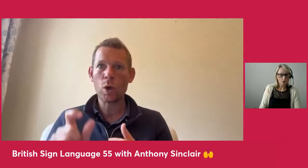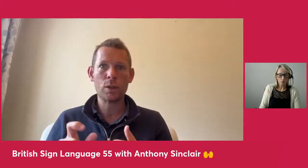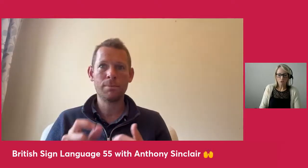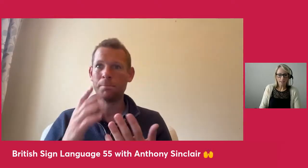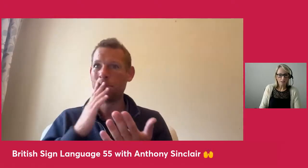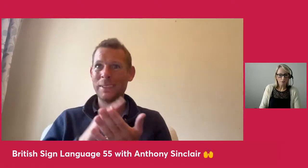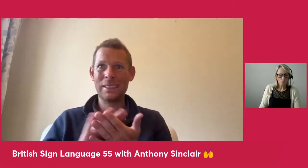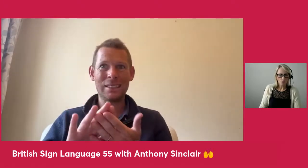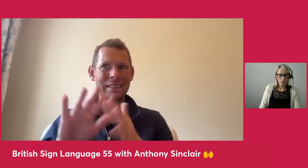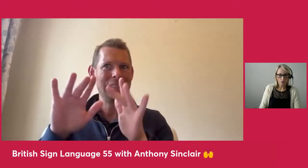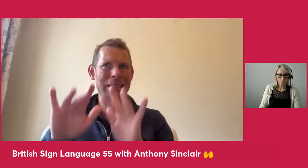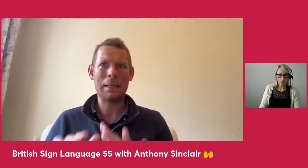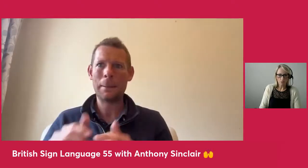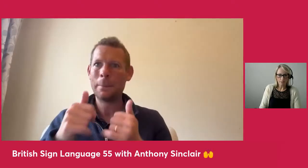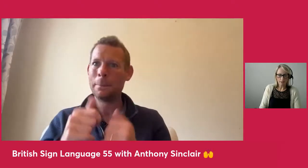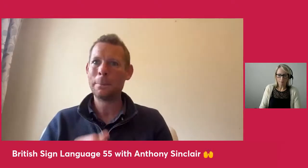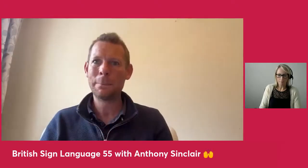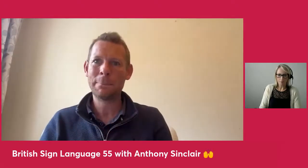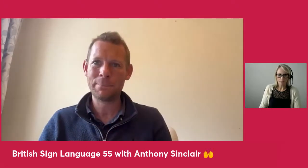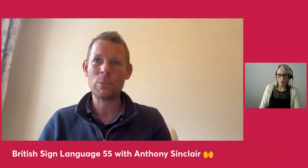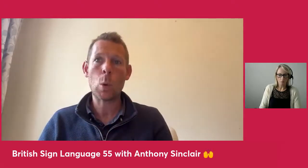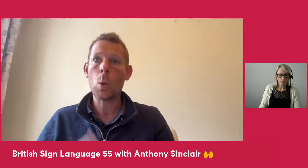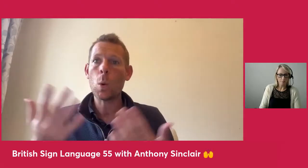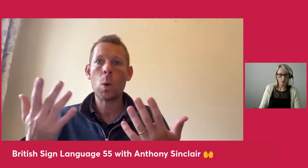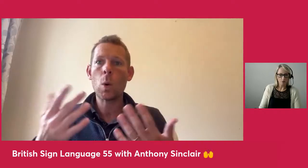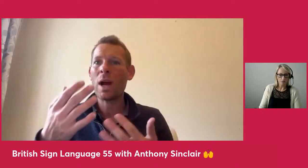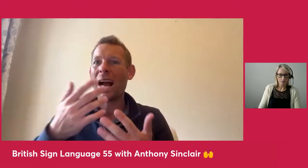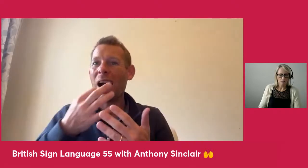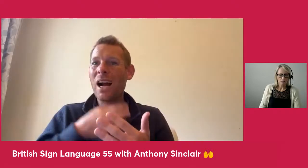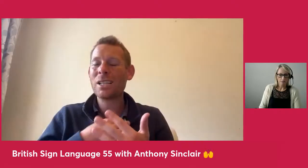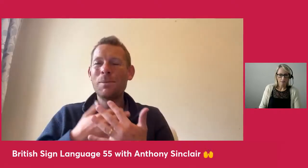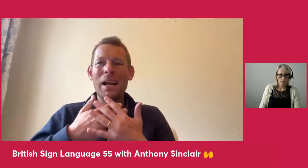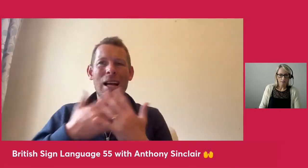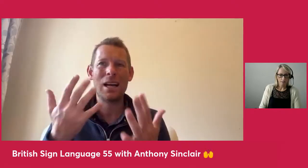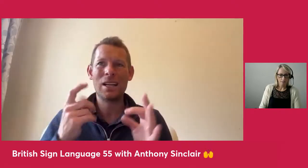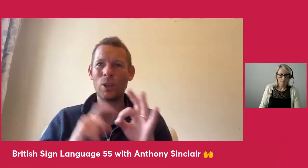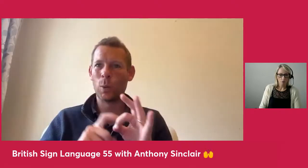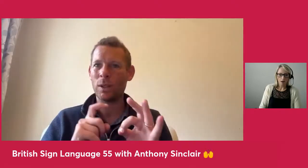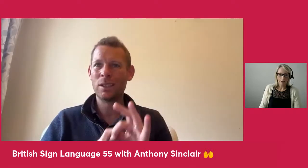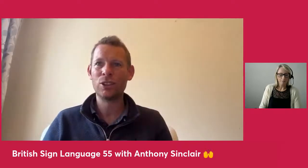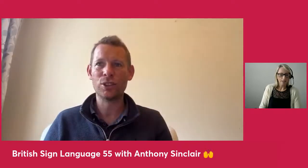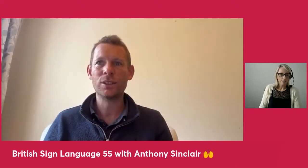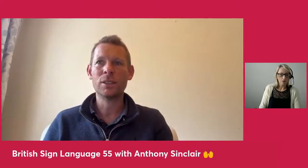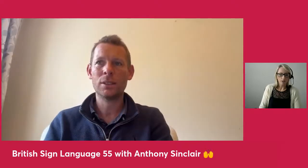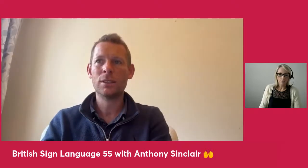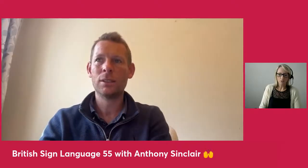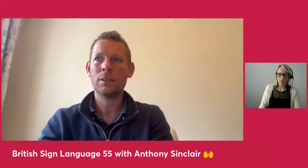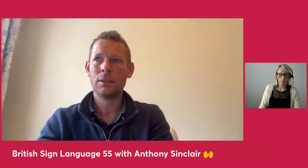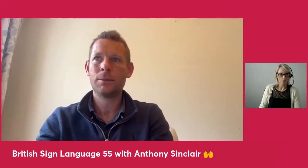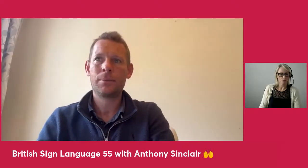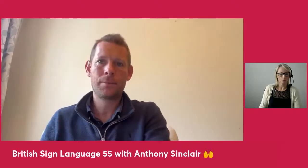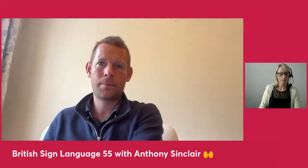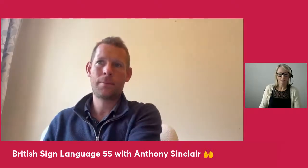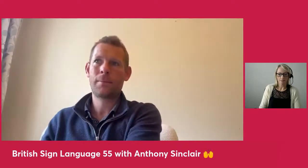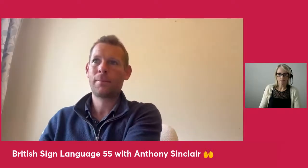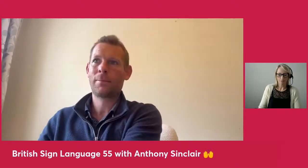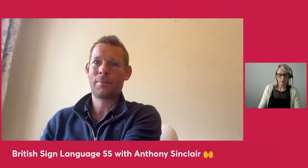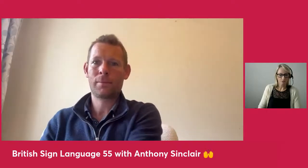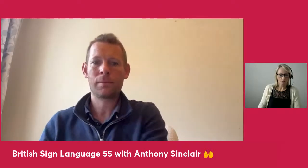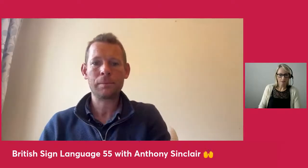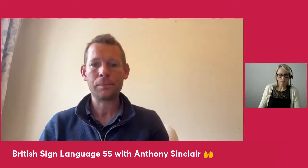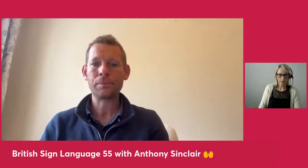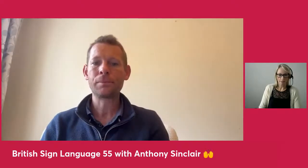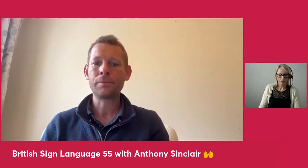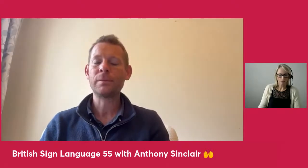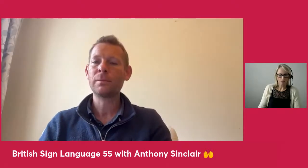Please let me know if there's any other words that you want. Just type them in the comments box, or ask me any questions you want. Please